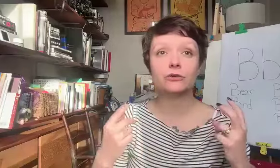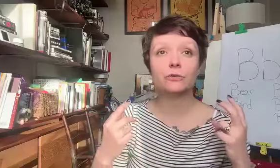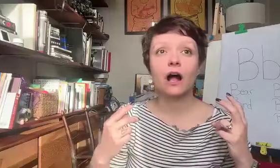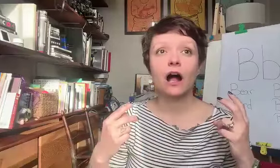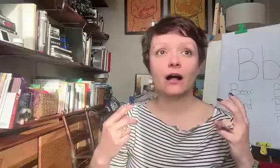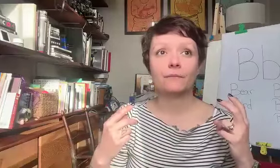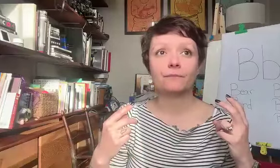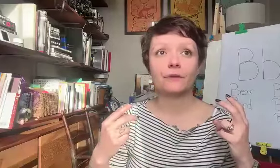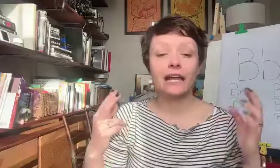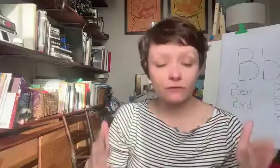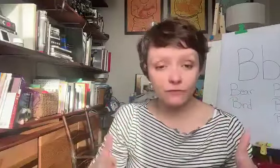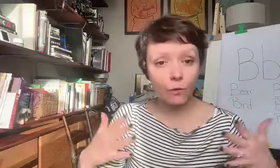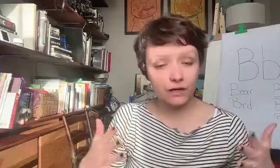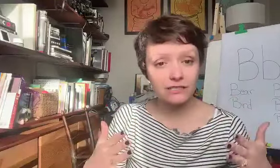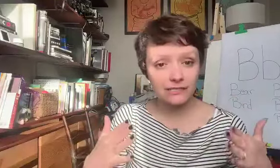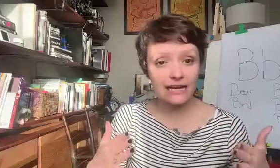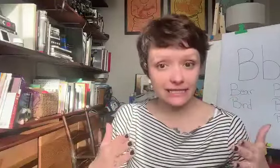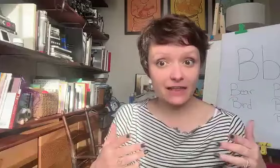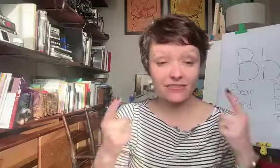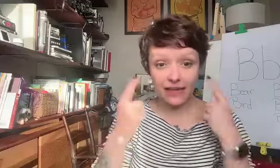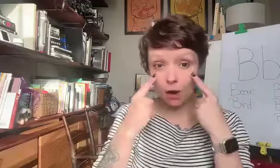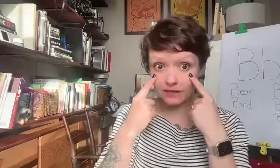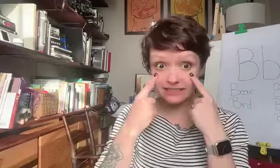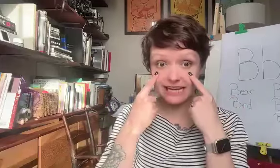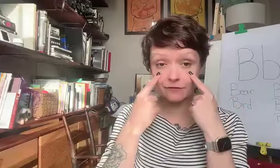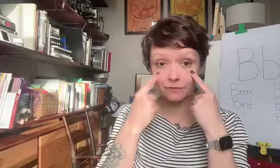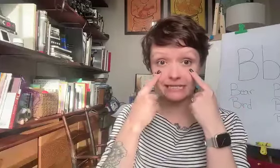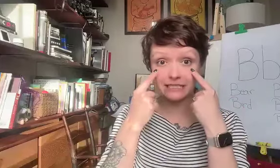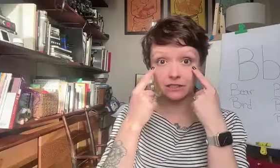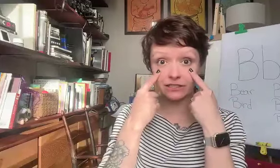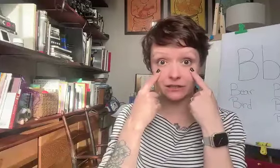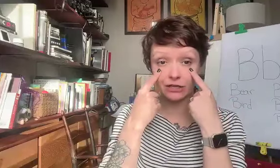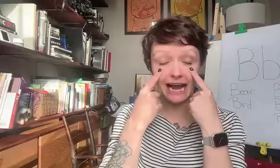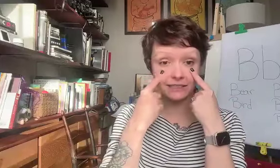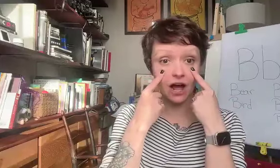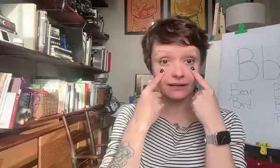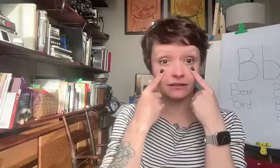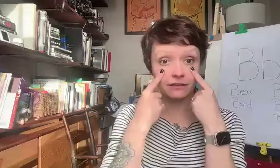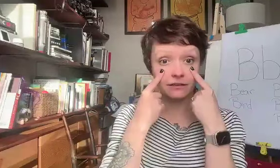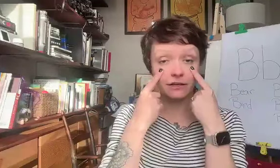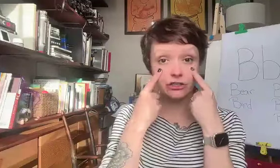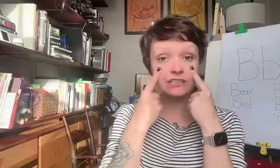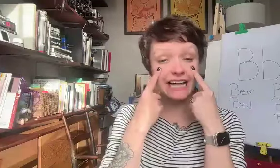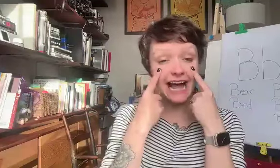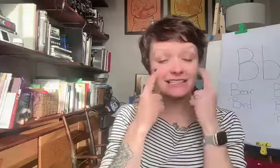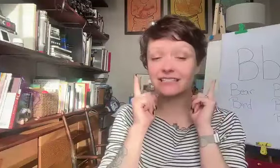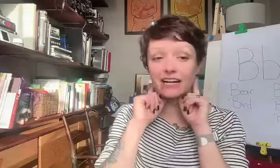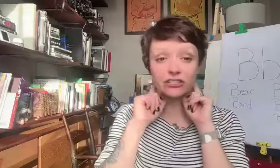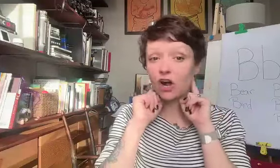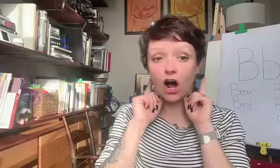to enforce this idea that they always need to have their best looking eyes on. Because your class is not just an